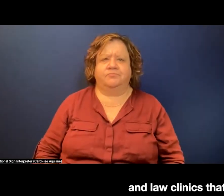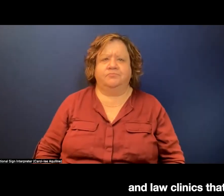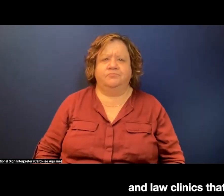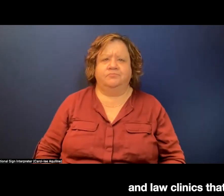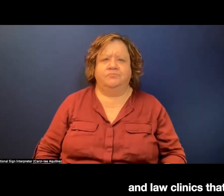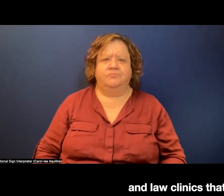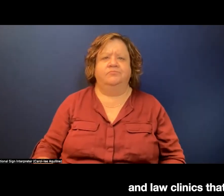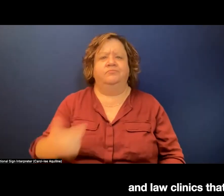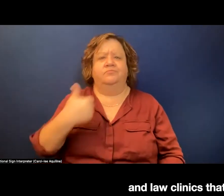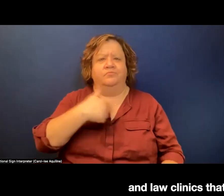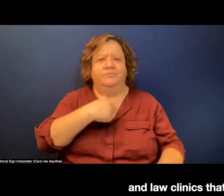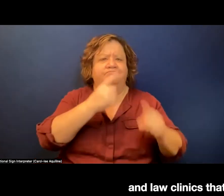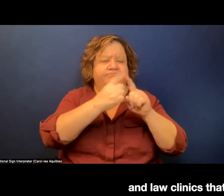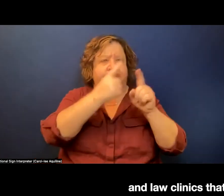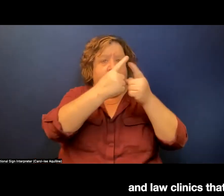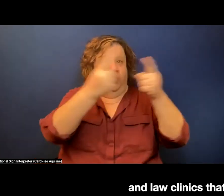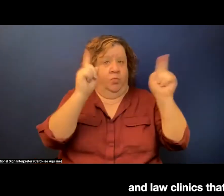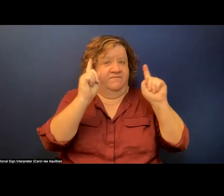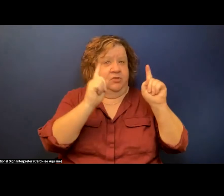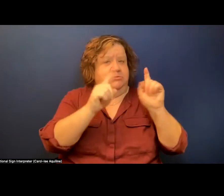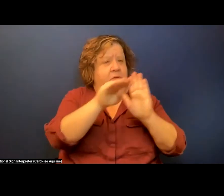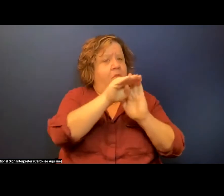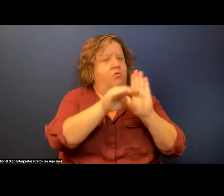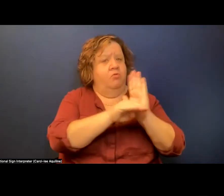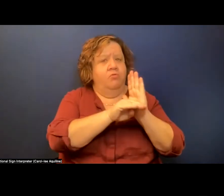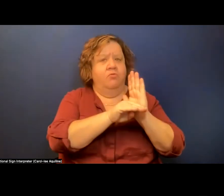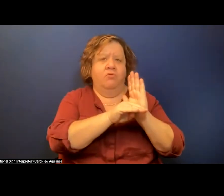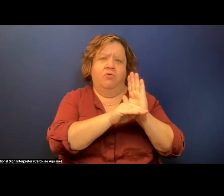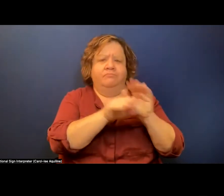free services to marginalized groups.